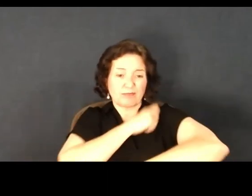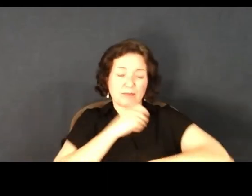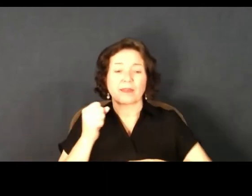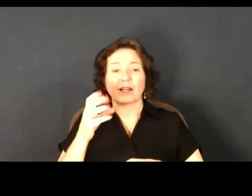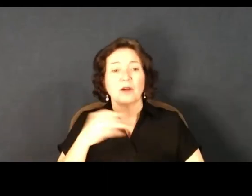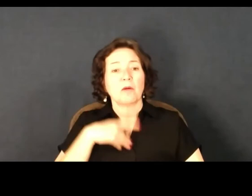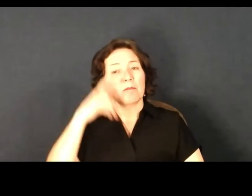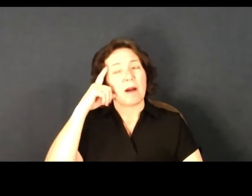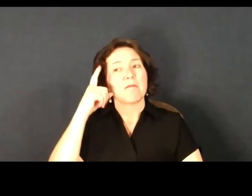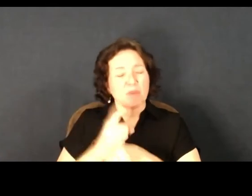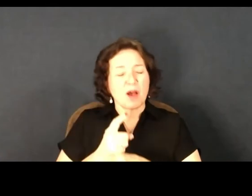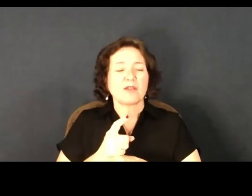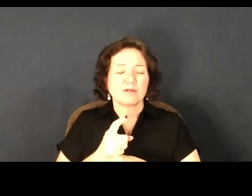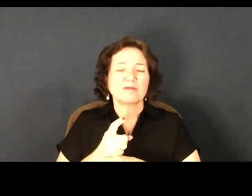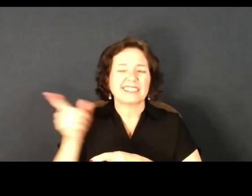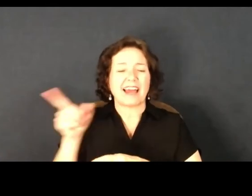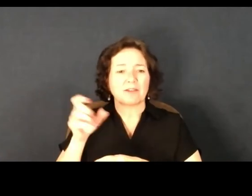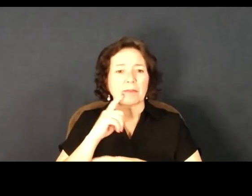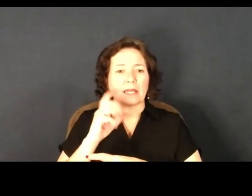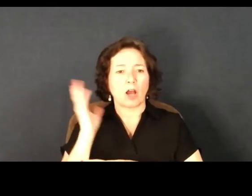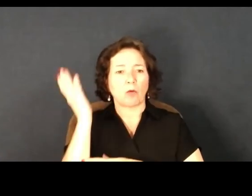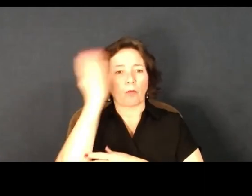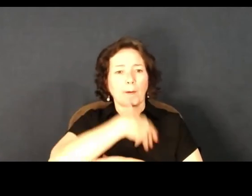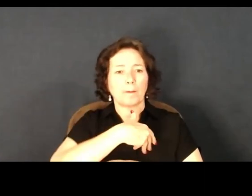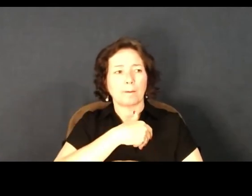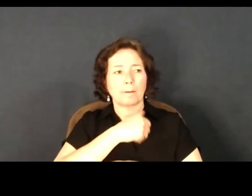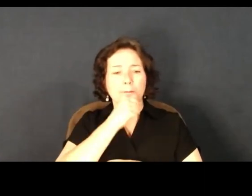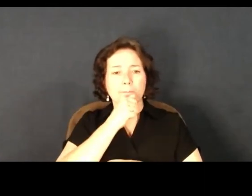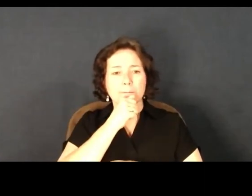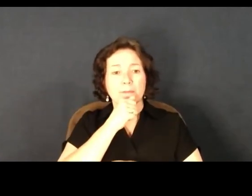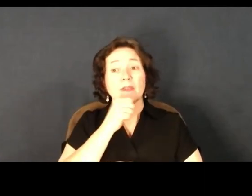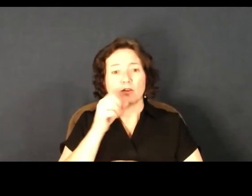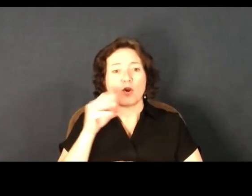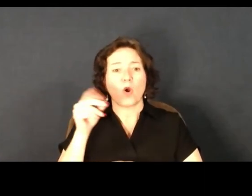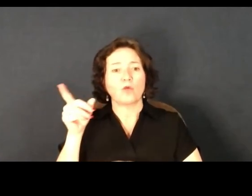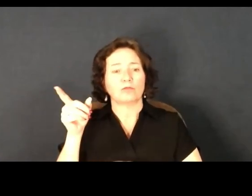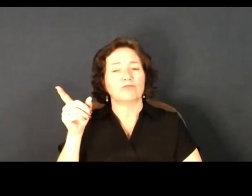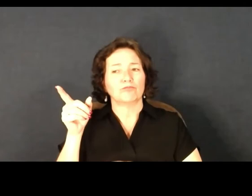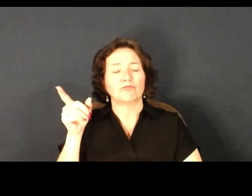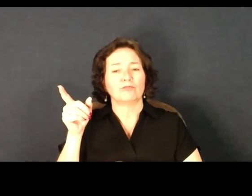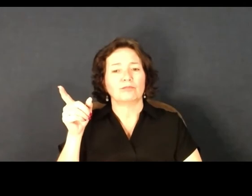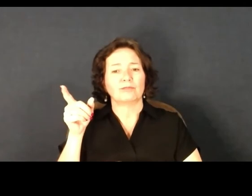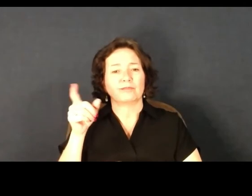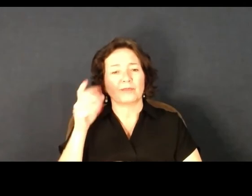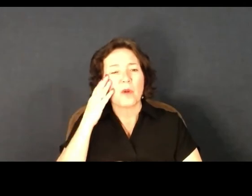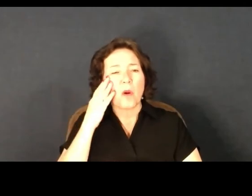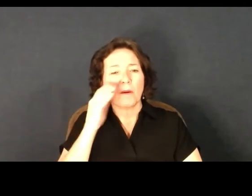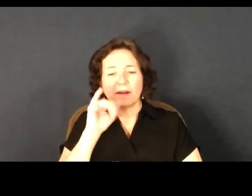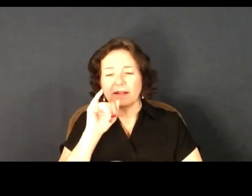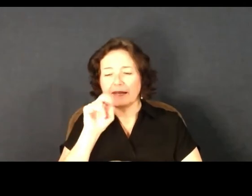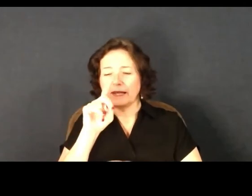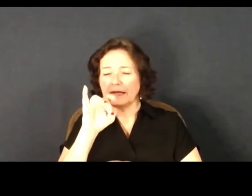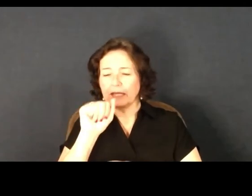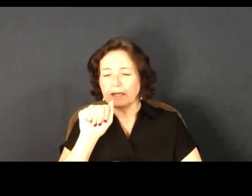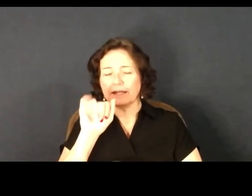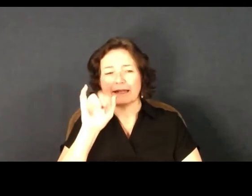this. So it was a discreet tattoo. He got the India ink and the needle and he went to